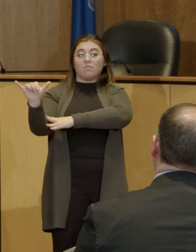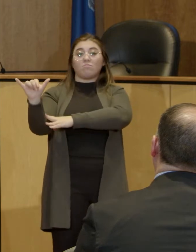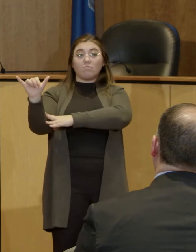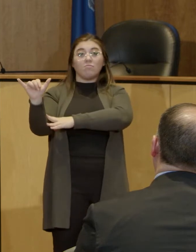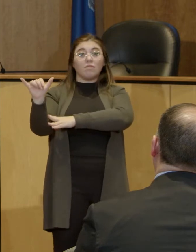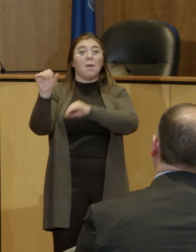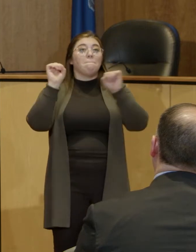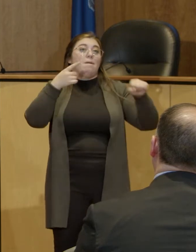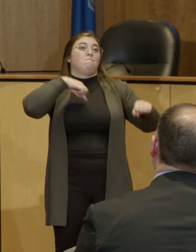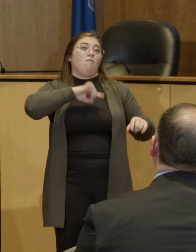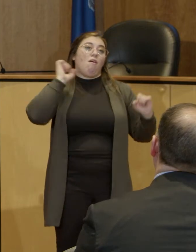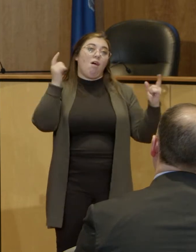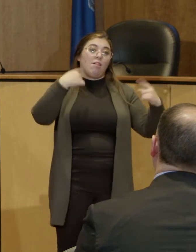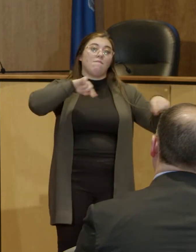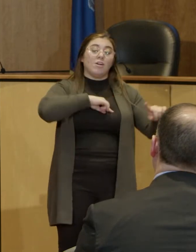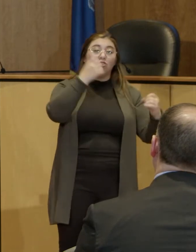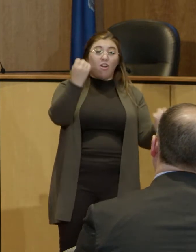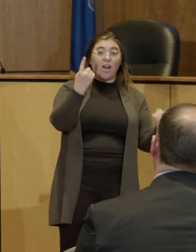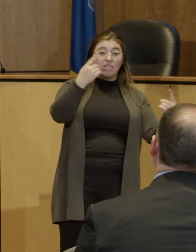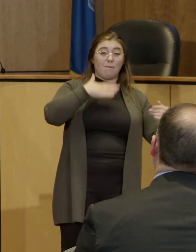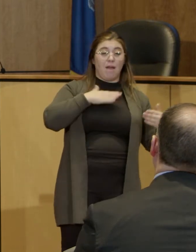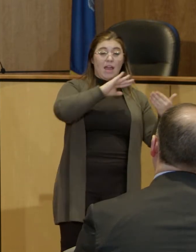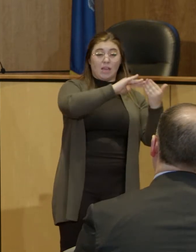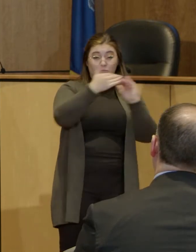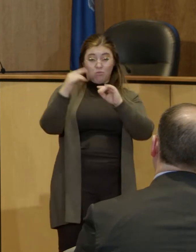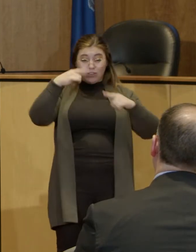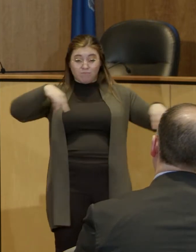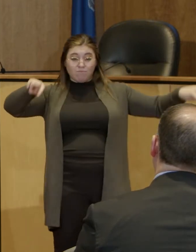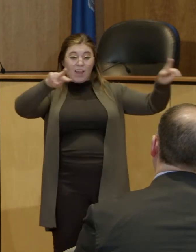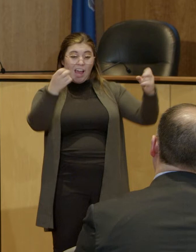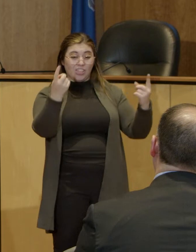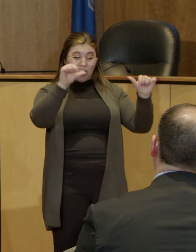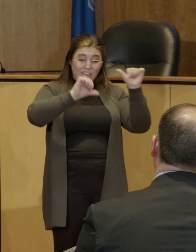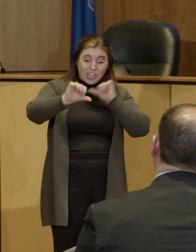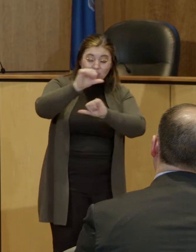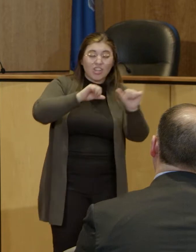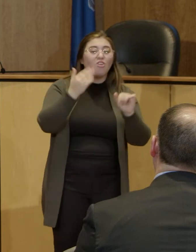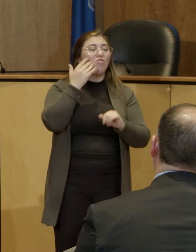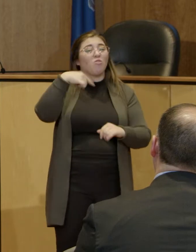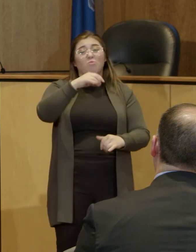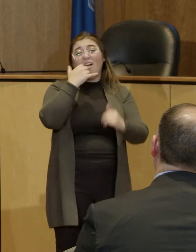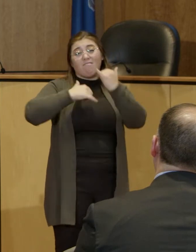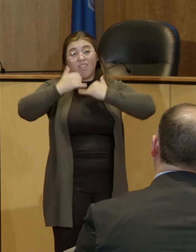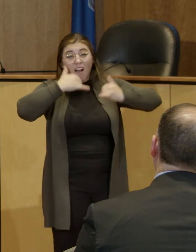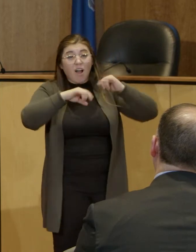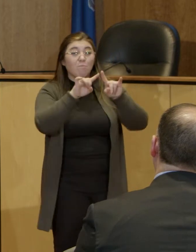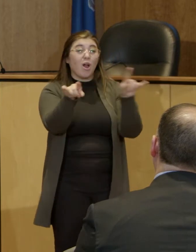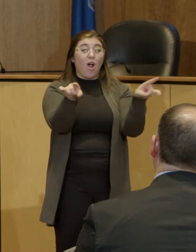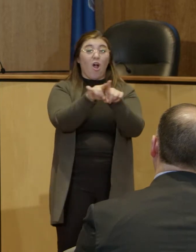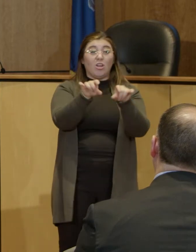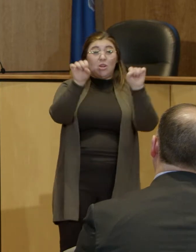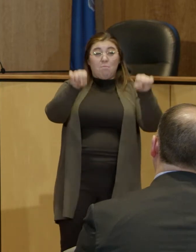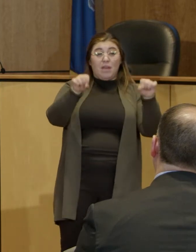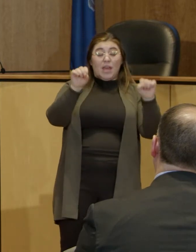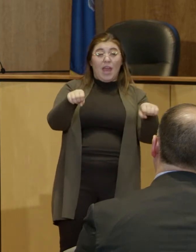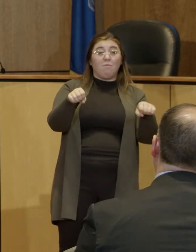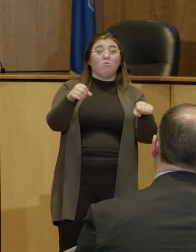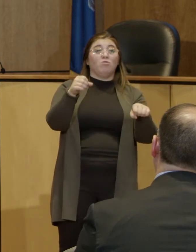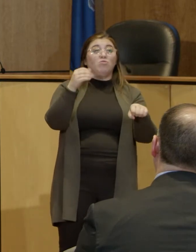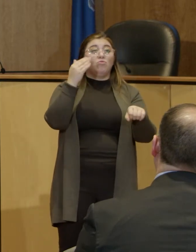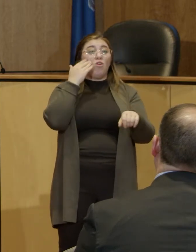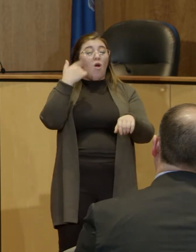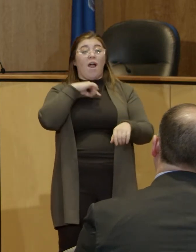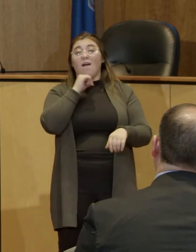able to understand the people I'm in community with as potentially flawed, while also being no